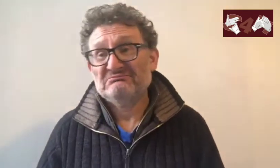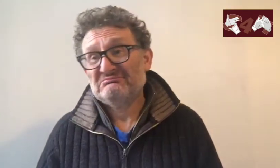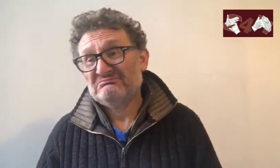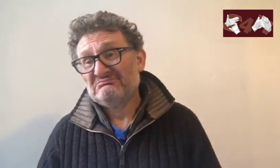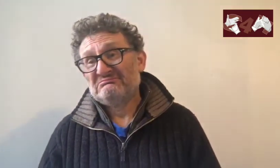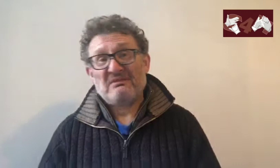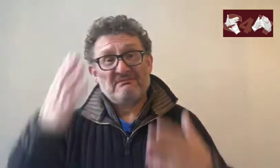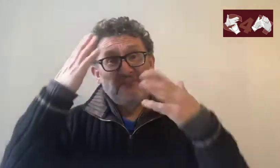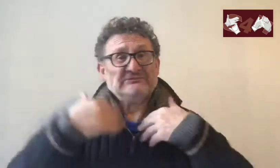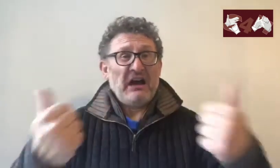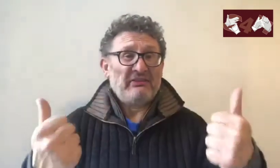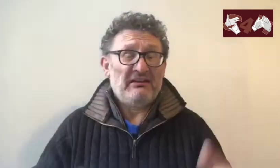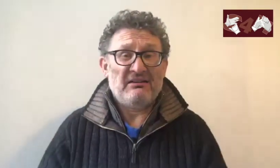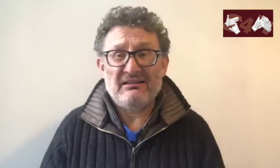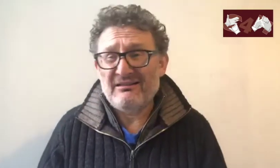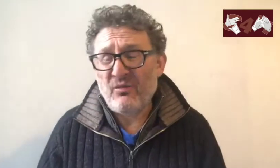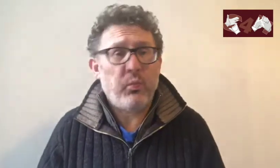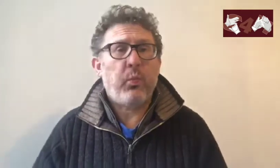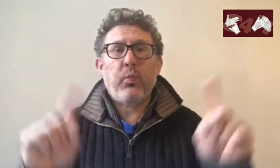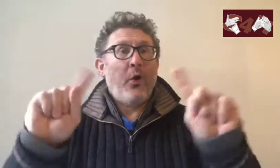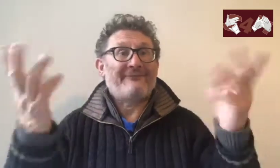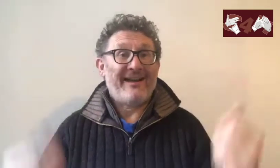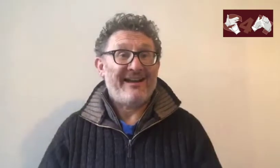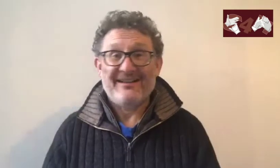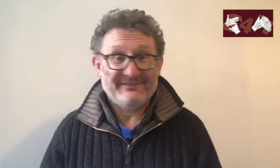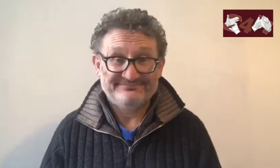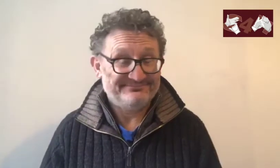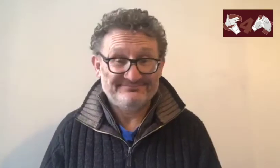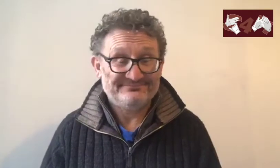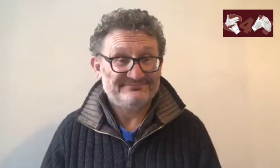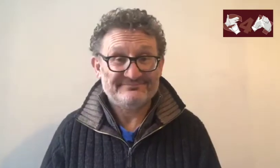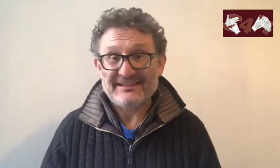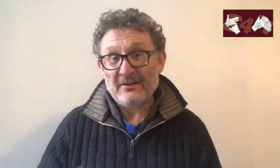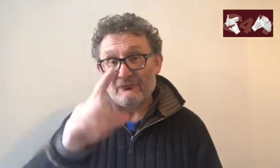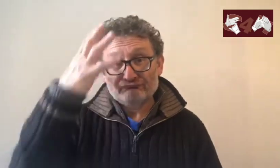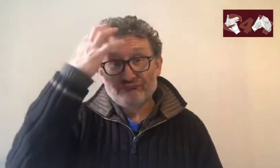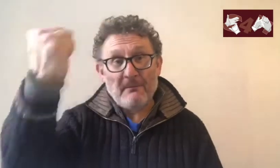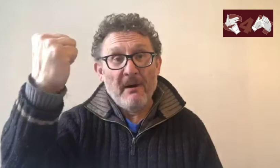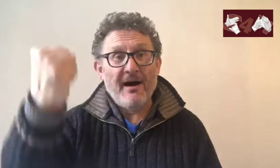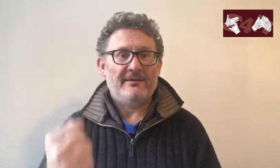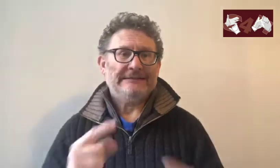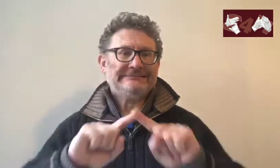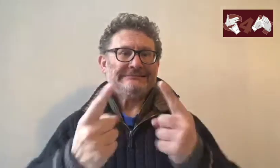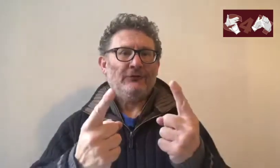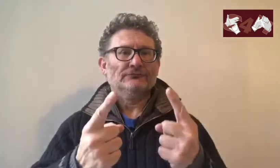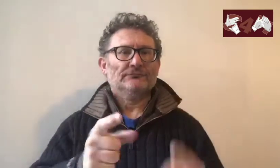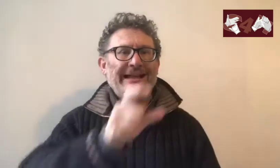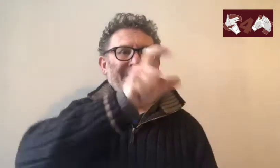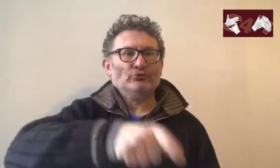like this. Surely they're all stressed or have mental health problems or depression or whatever that might be for them. But we have to